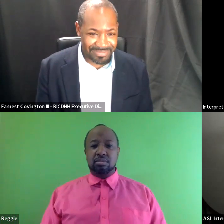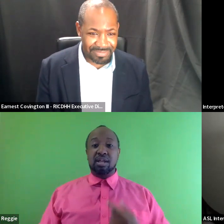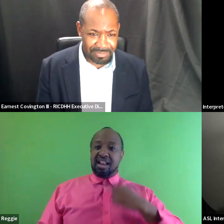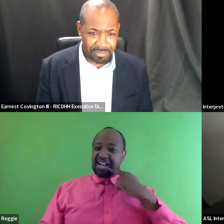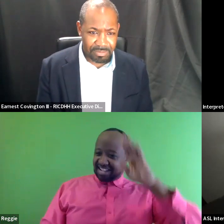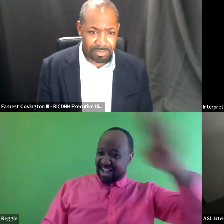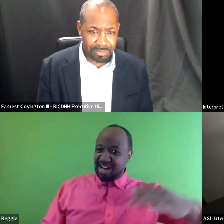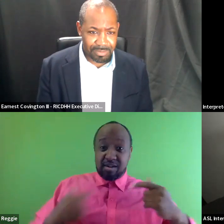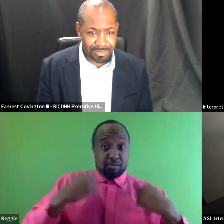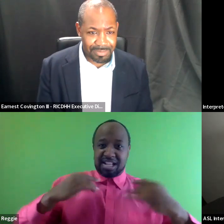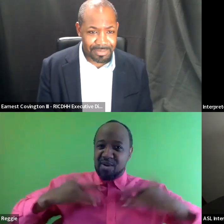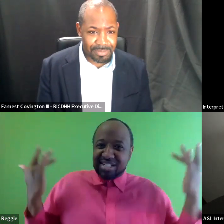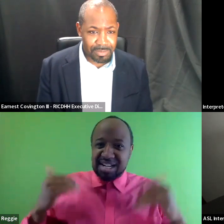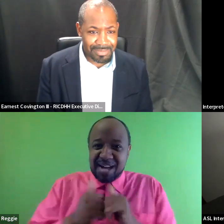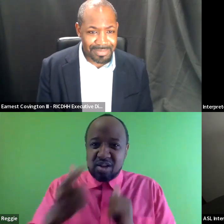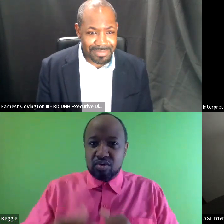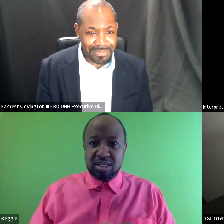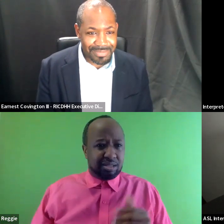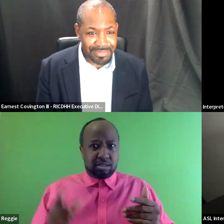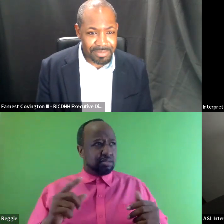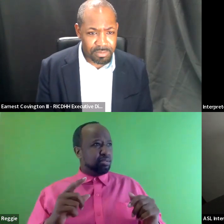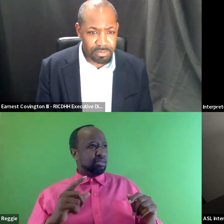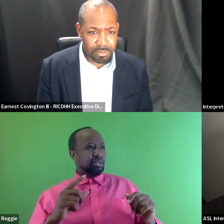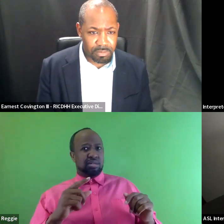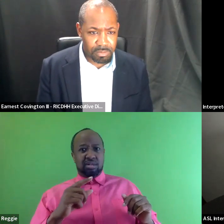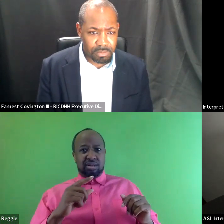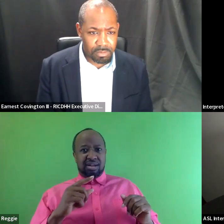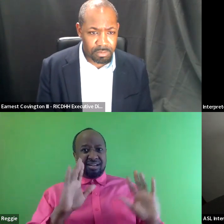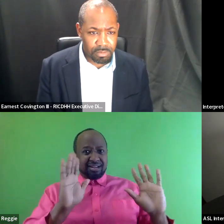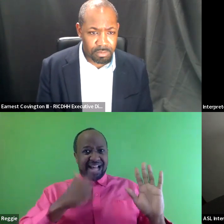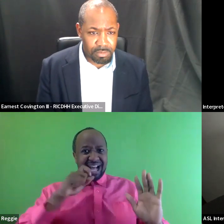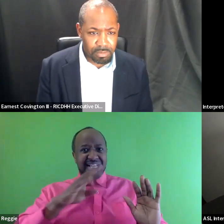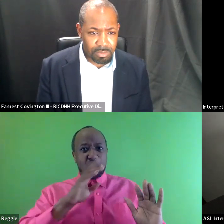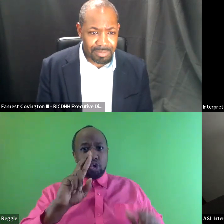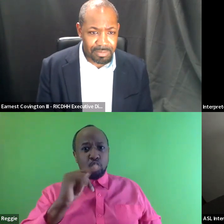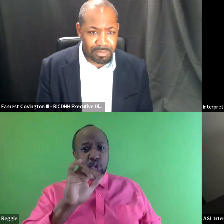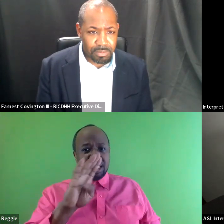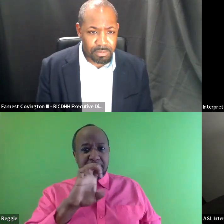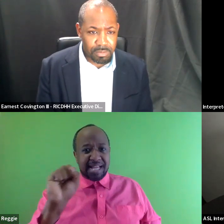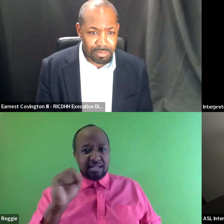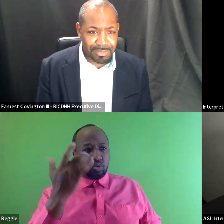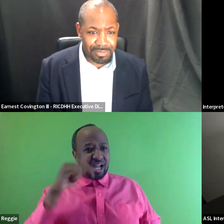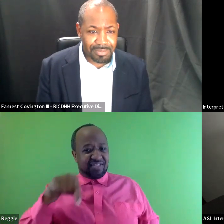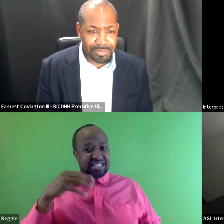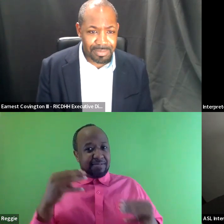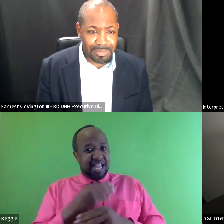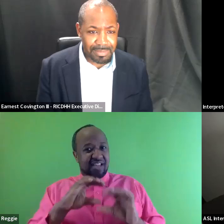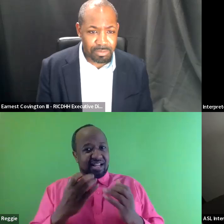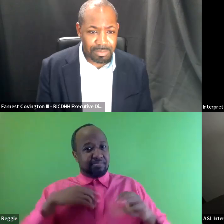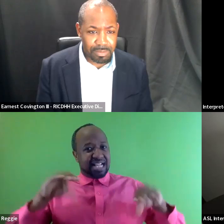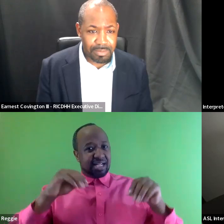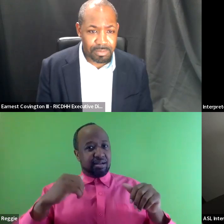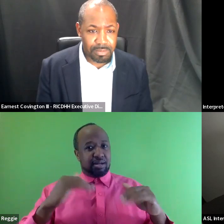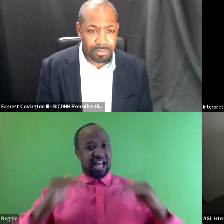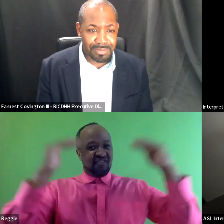And you know, a parent will be like, hi, I'm looking for Reggie Best. And I'll say, hey, that's me. How are you? And the faces, I need to speak